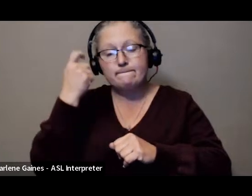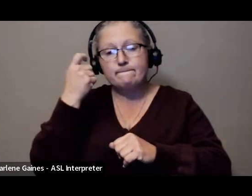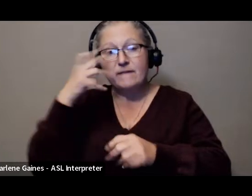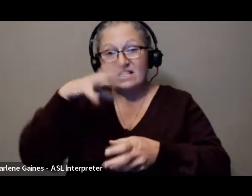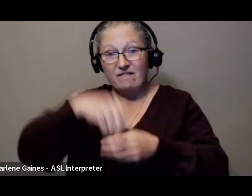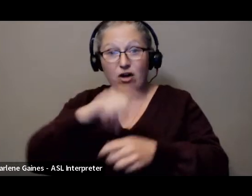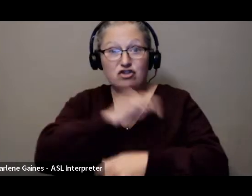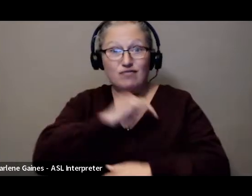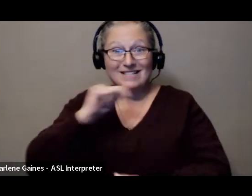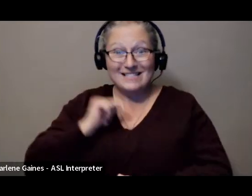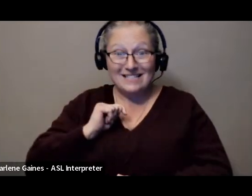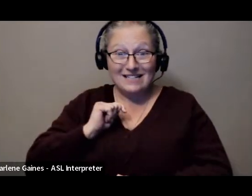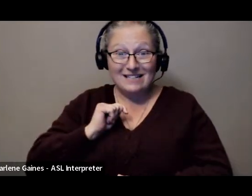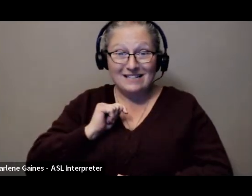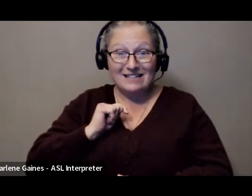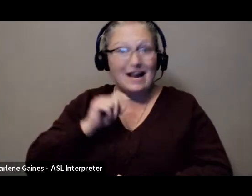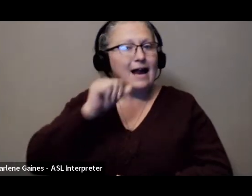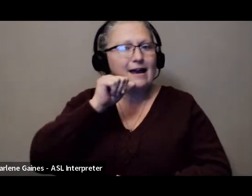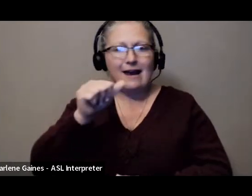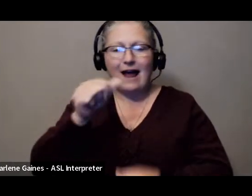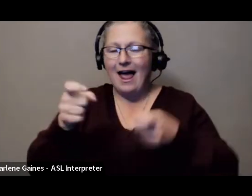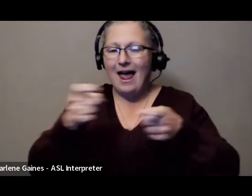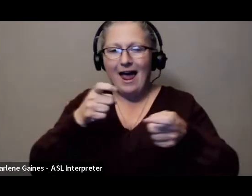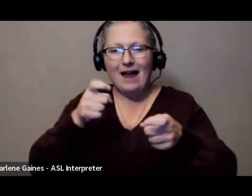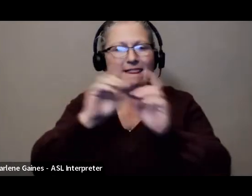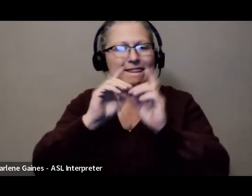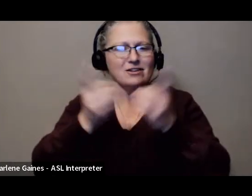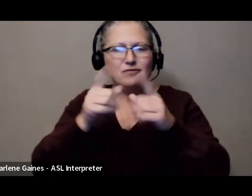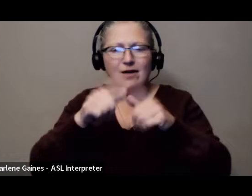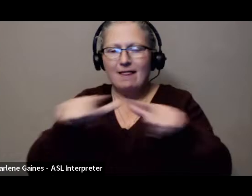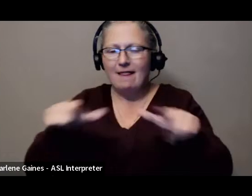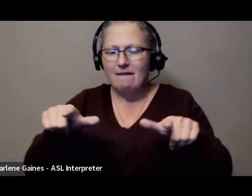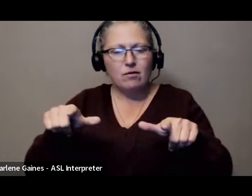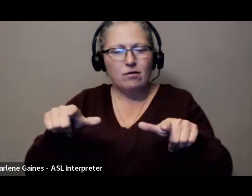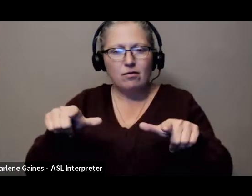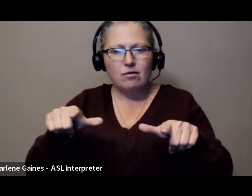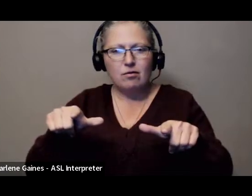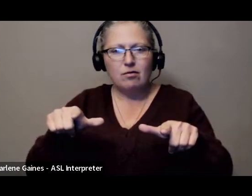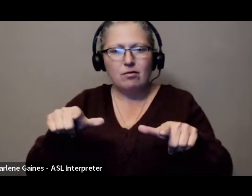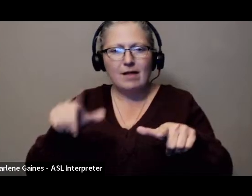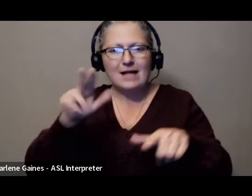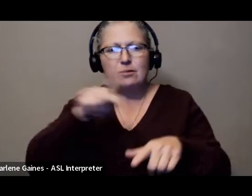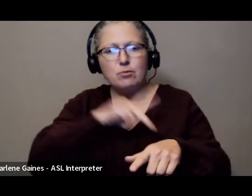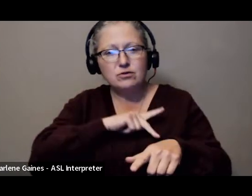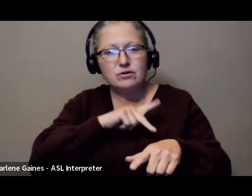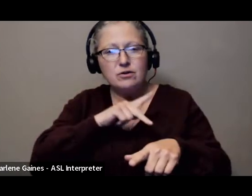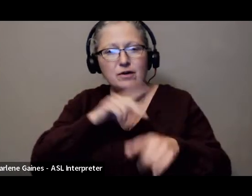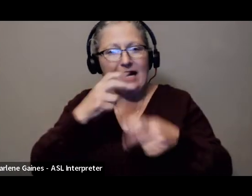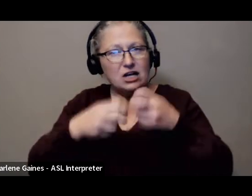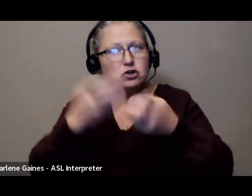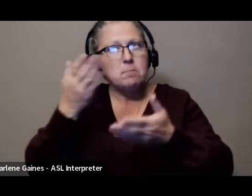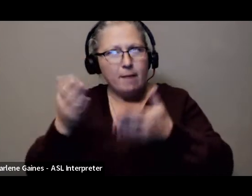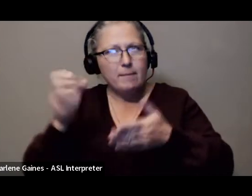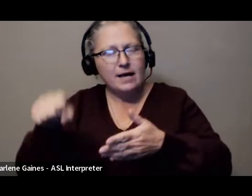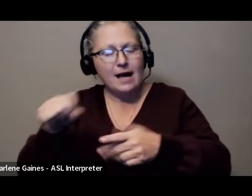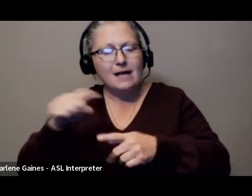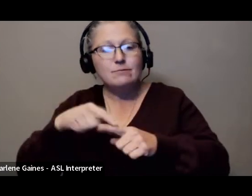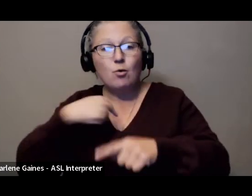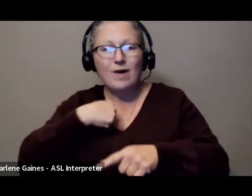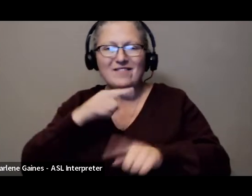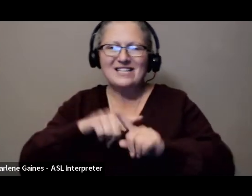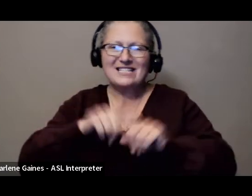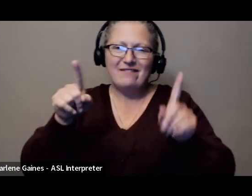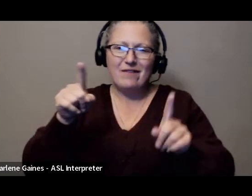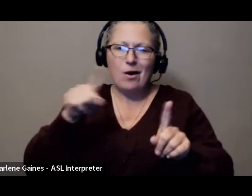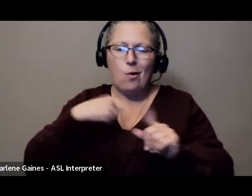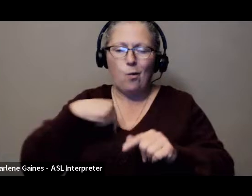involves a trustee. It is not handled at the district level as a personnel issue might. We actually have we're